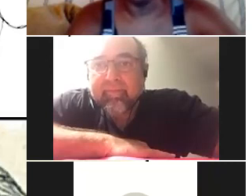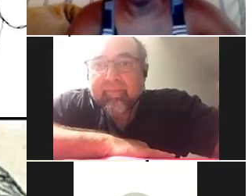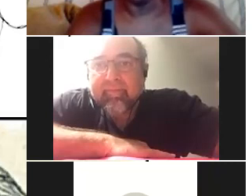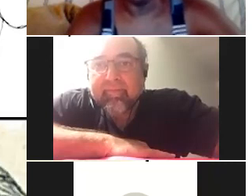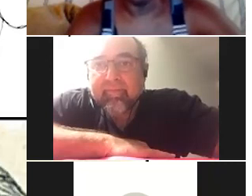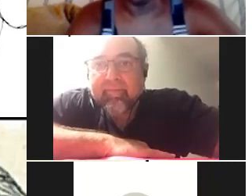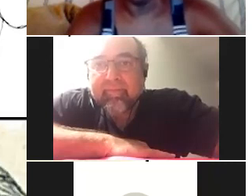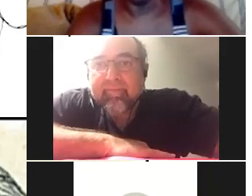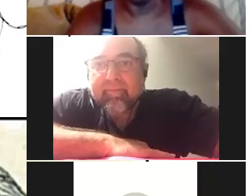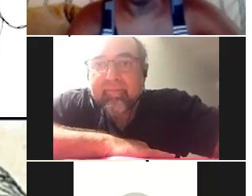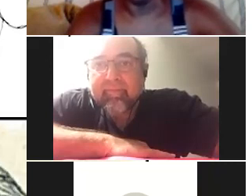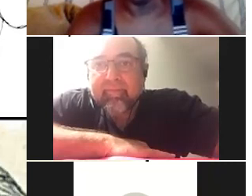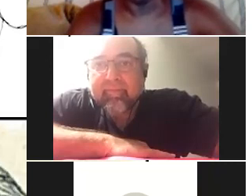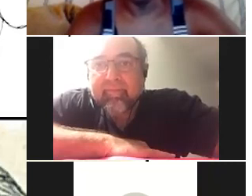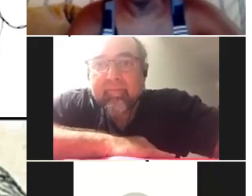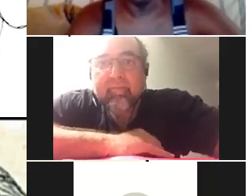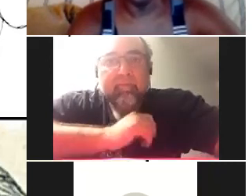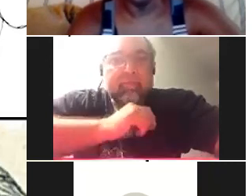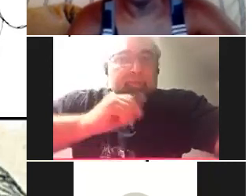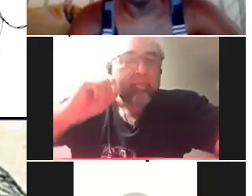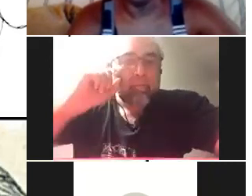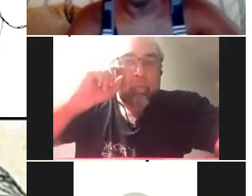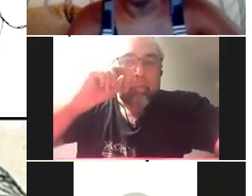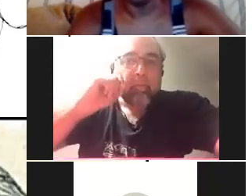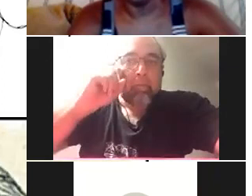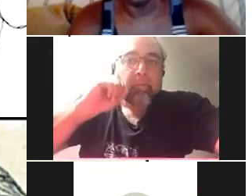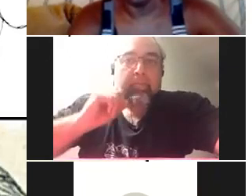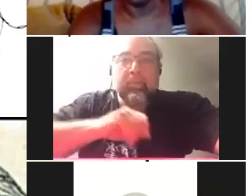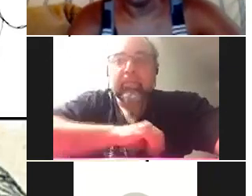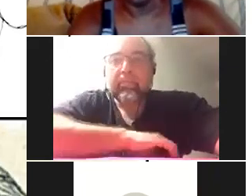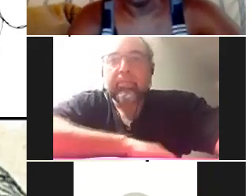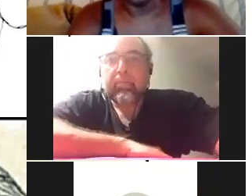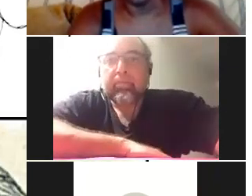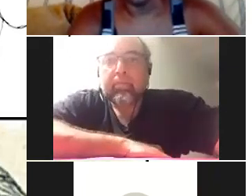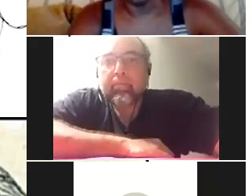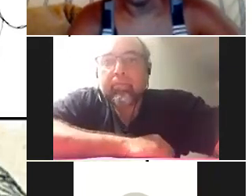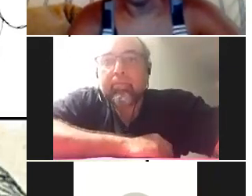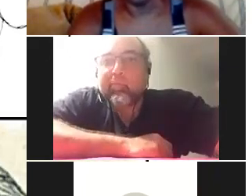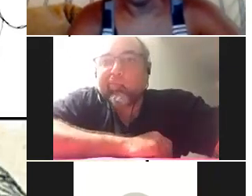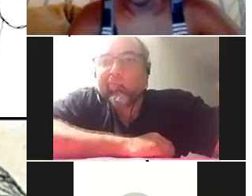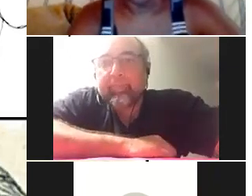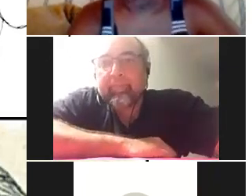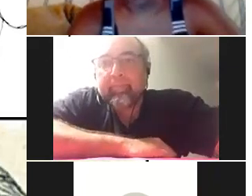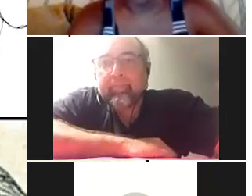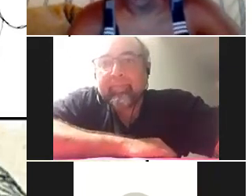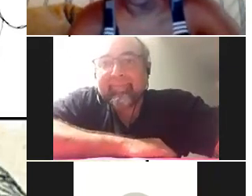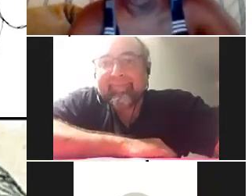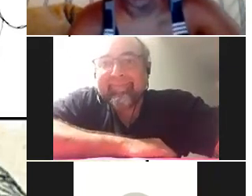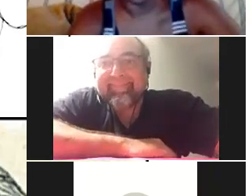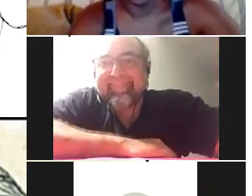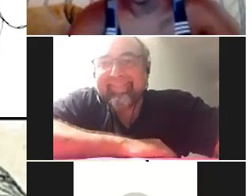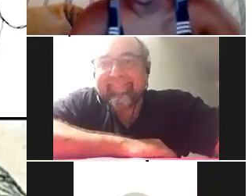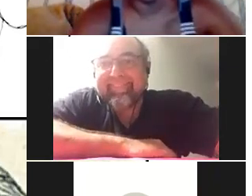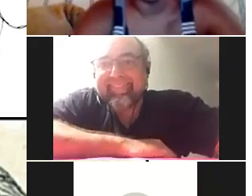where people come from. I said, and then I thought to myself, I said, well, at least the heart symbol will be universal, I guess, right?